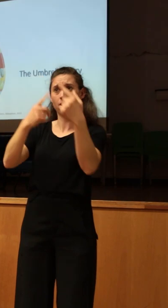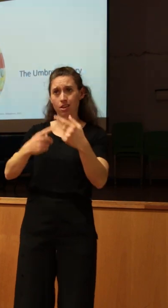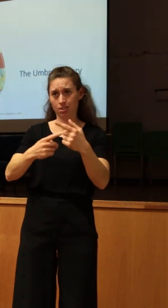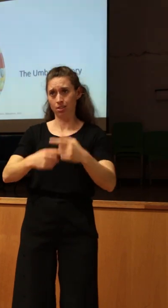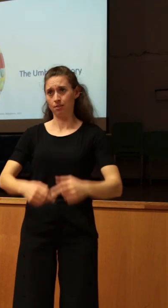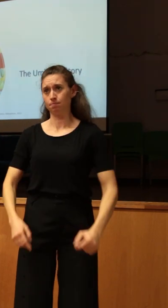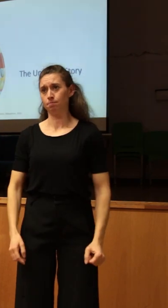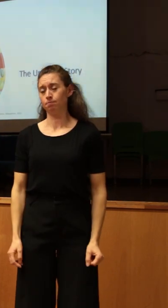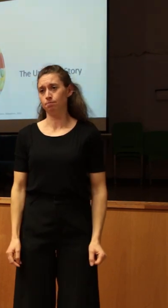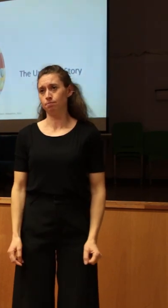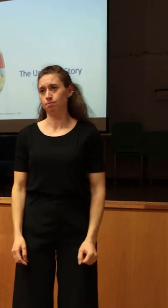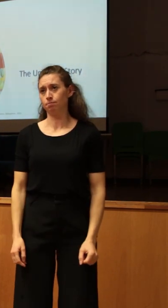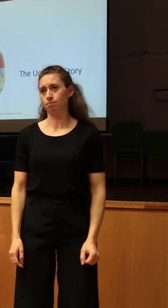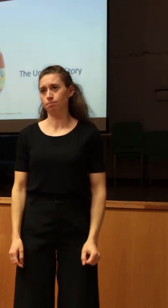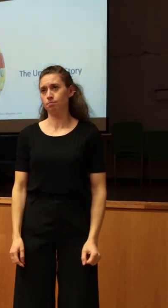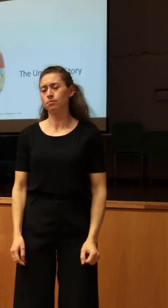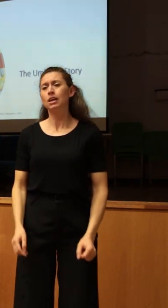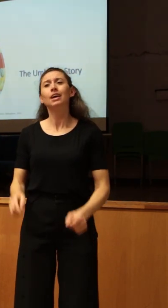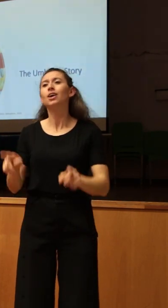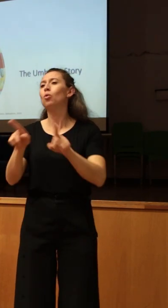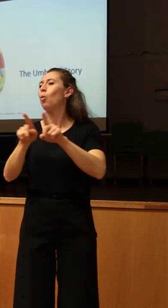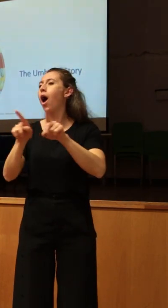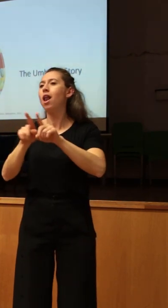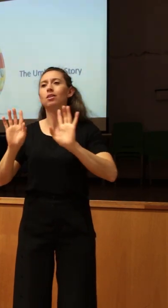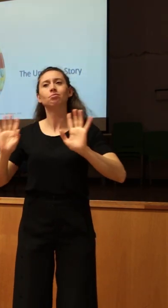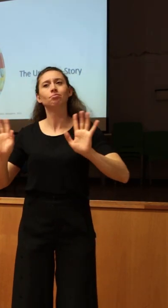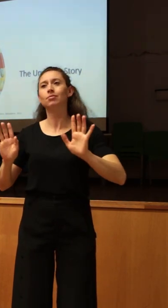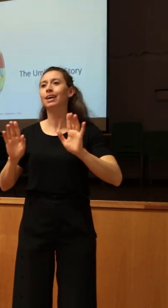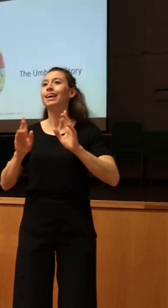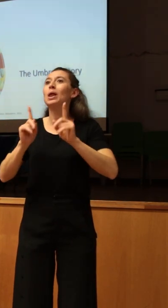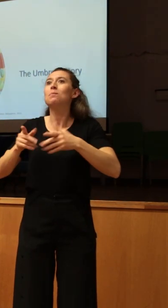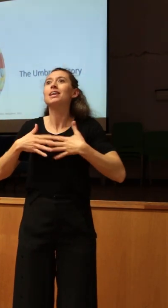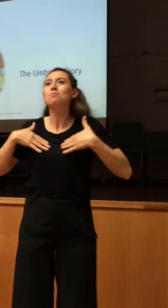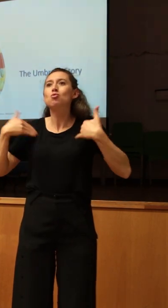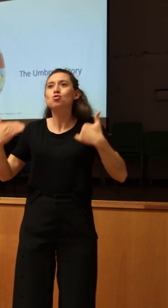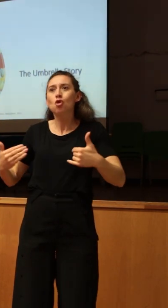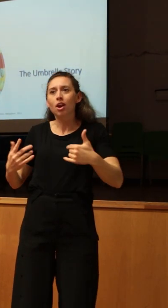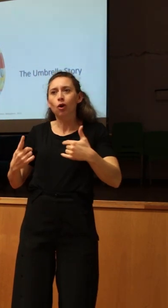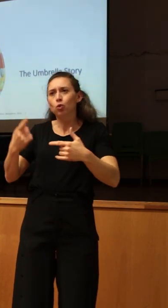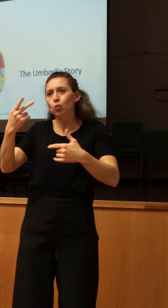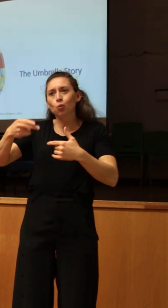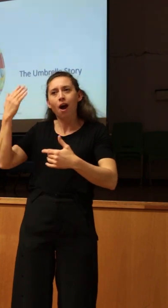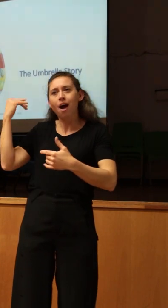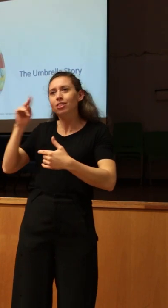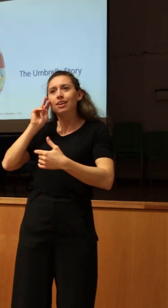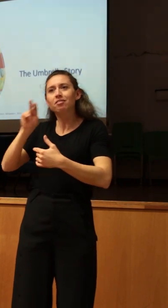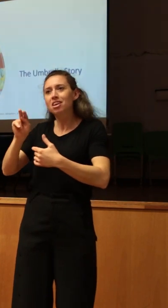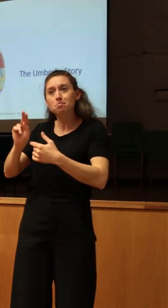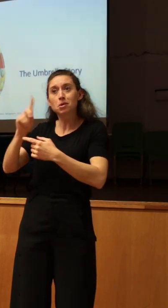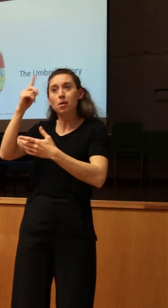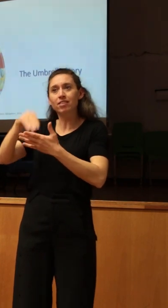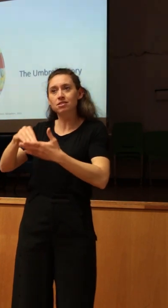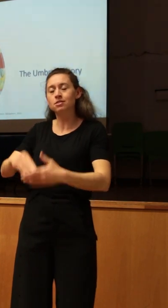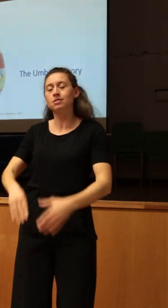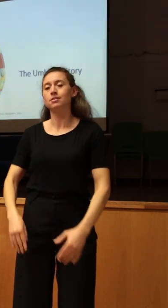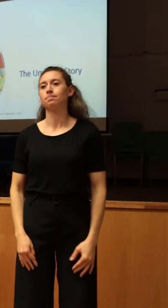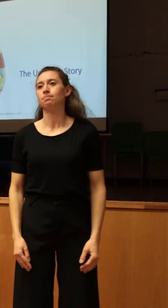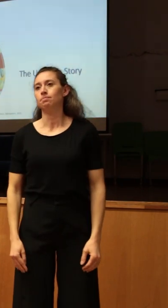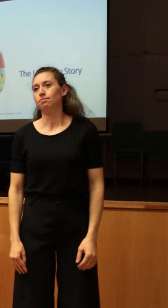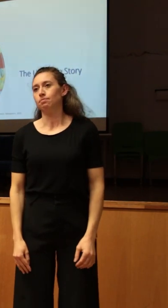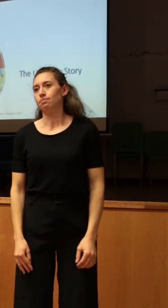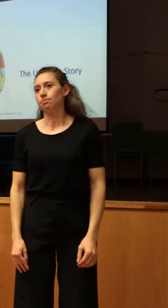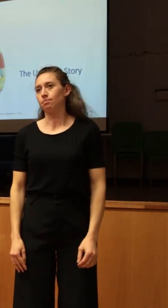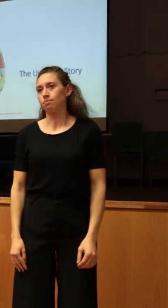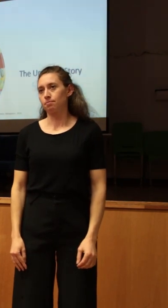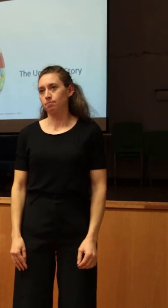And in fact, it's much more exciting. Y tiene el mismo efecto y de hecho es más emocionante todavía. You don't get this like what? Like